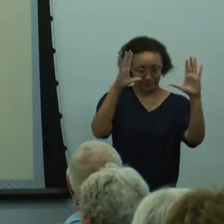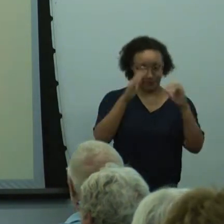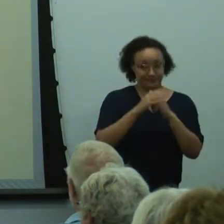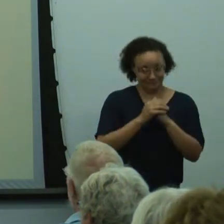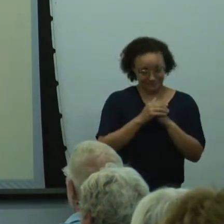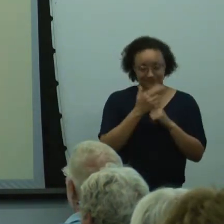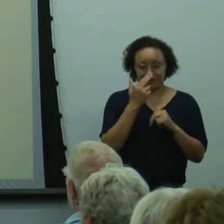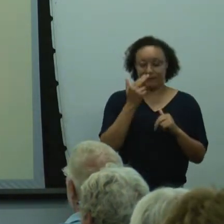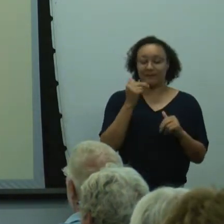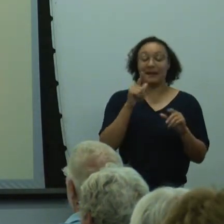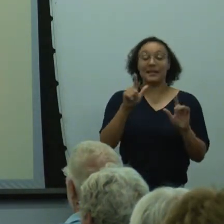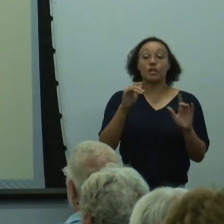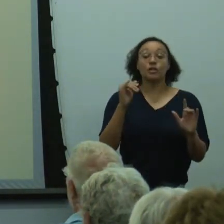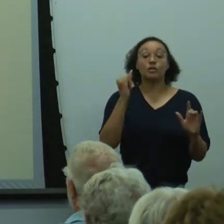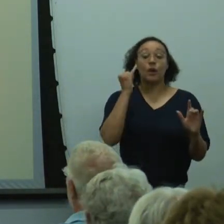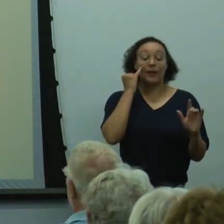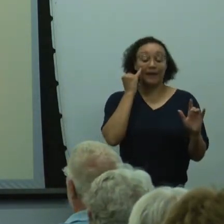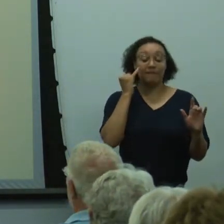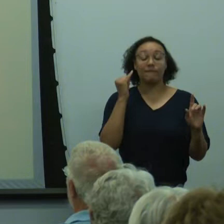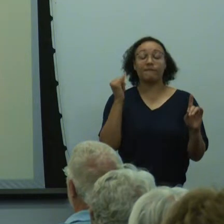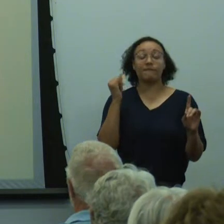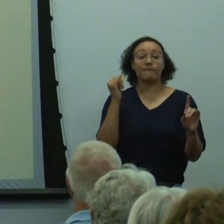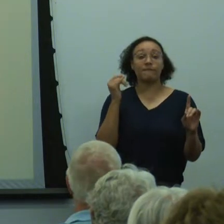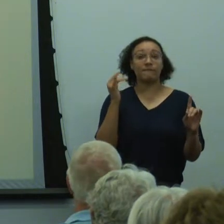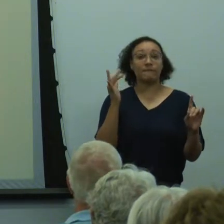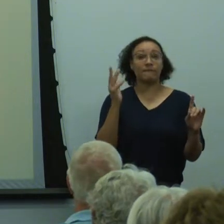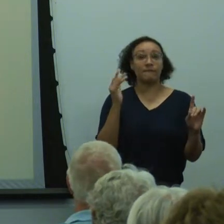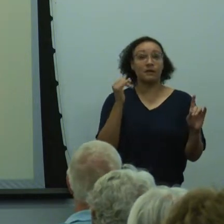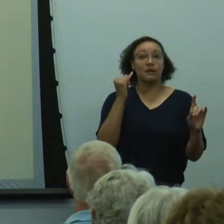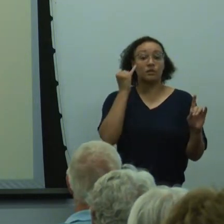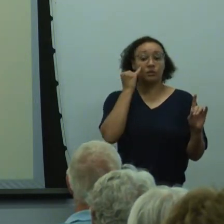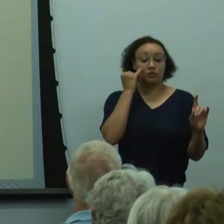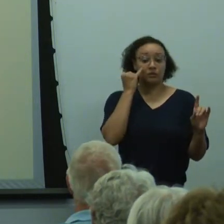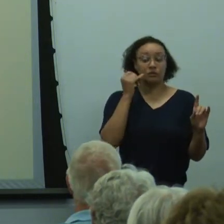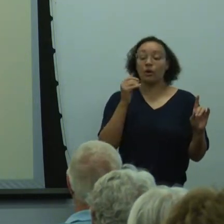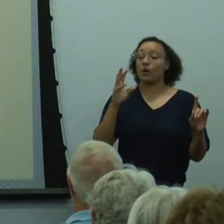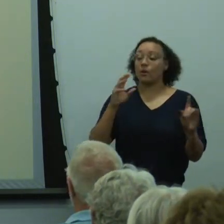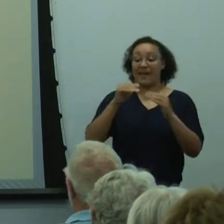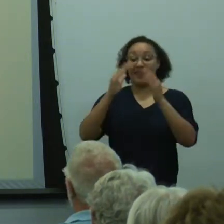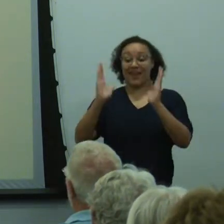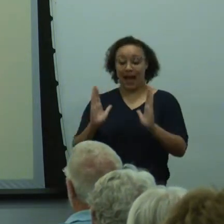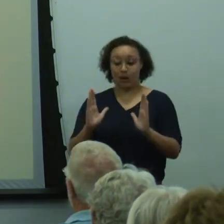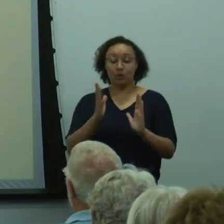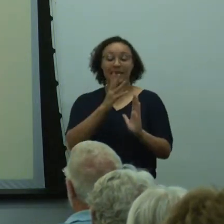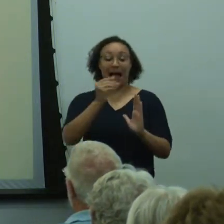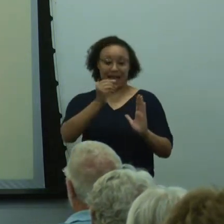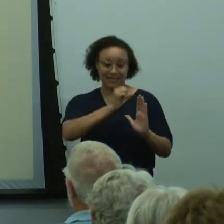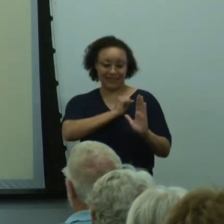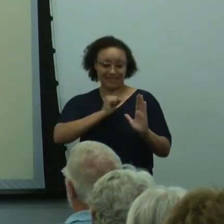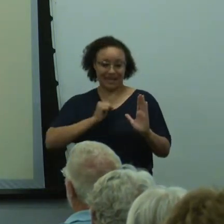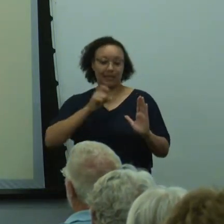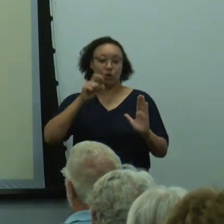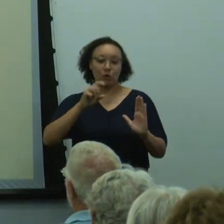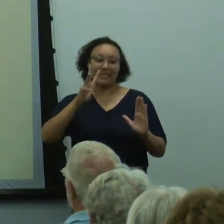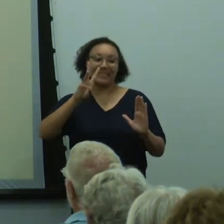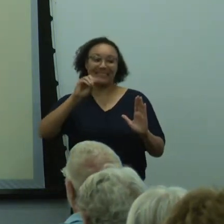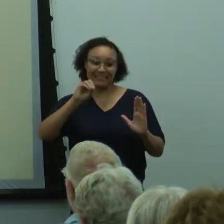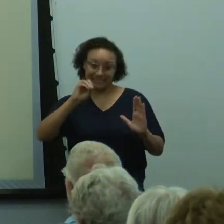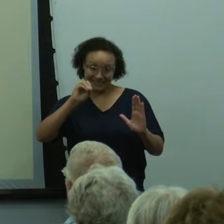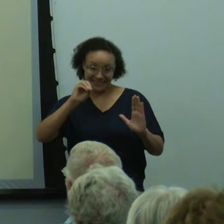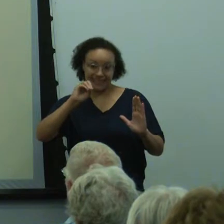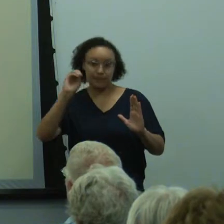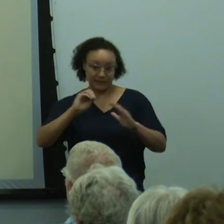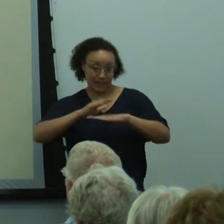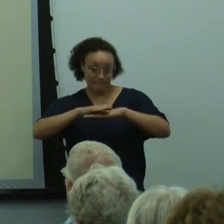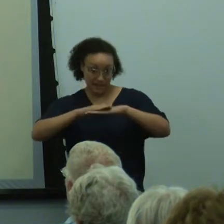one. If at least 60%, that takes at least 60% of the House and Senate to approve the map. Of